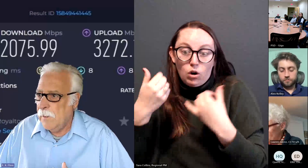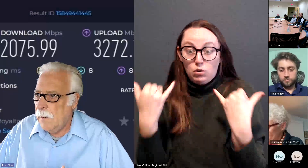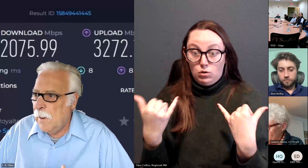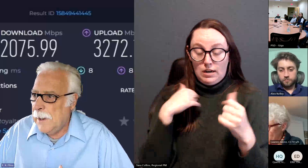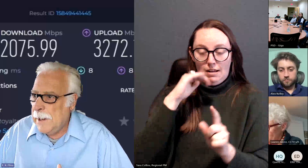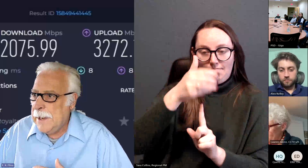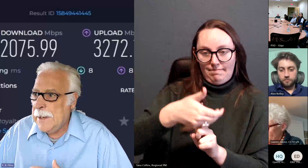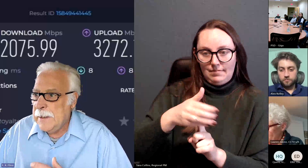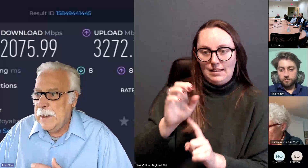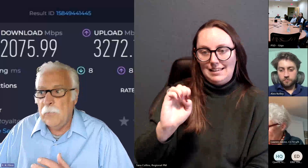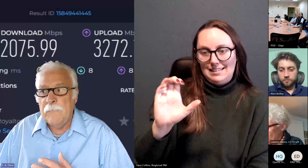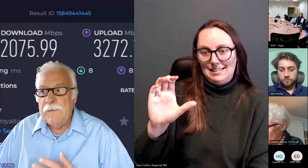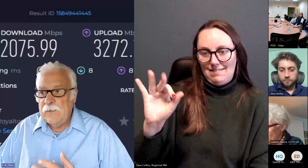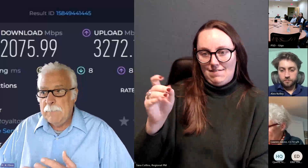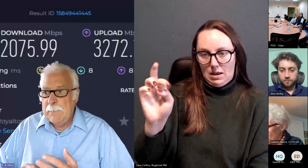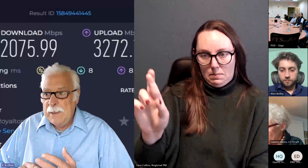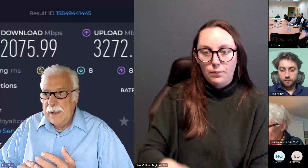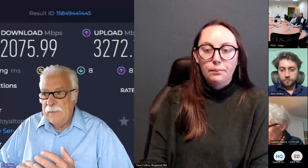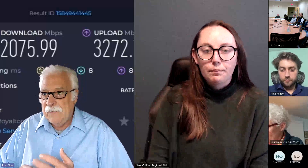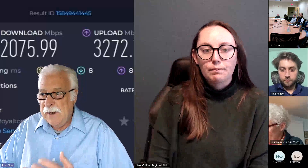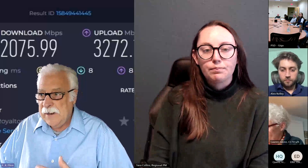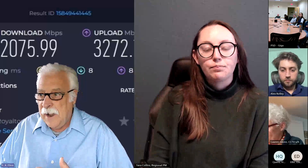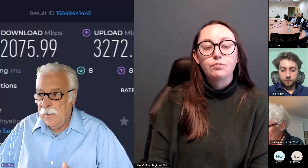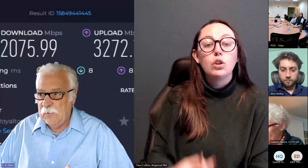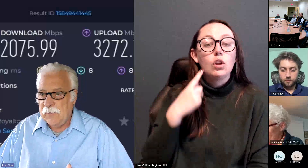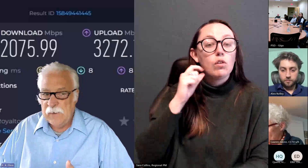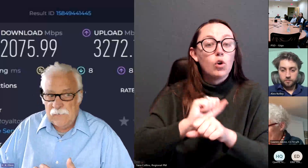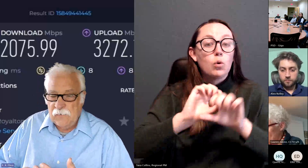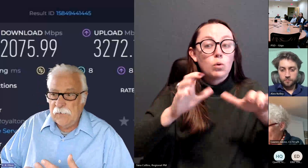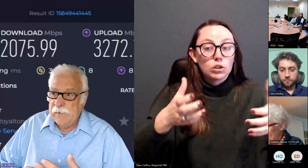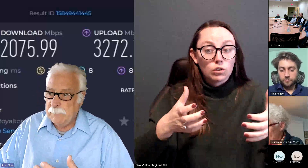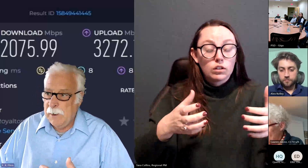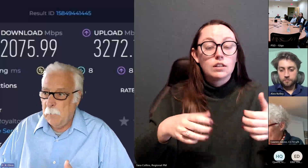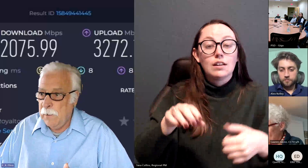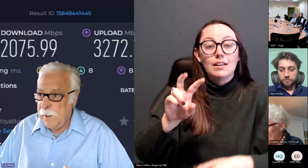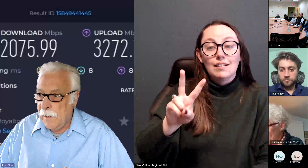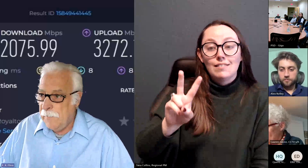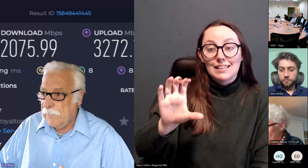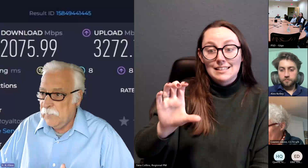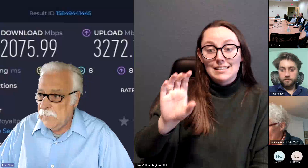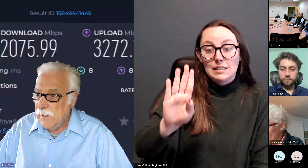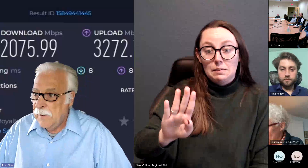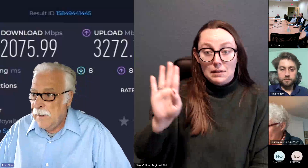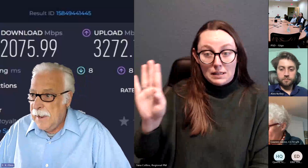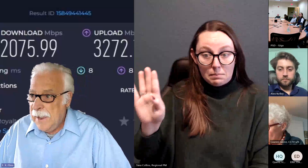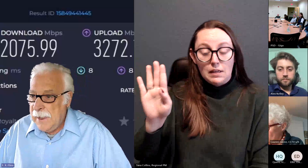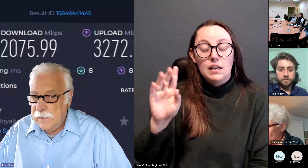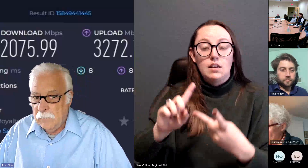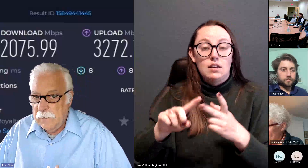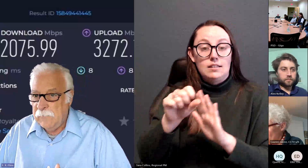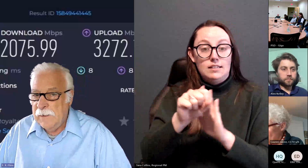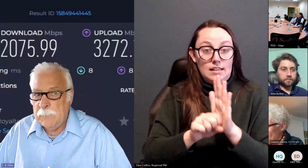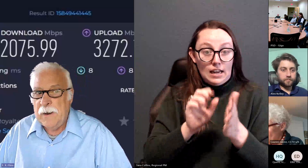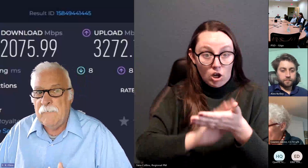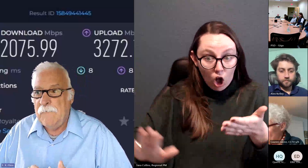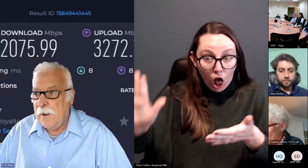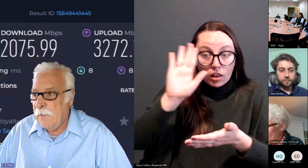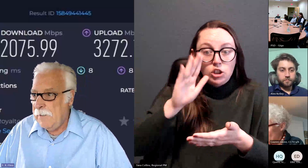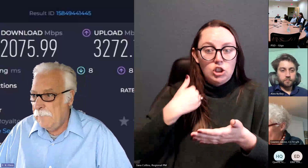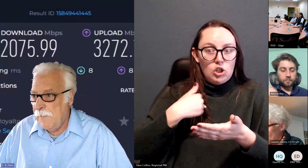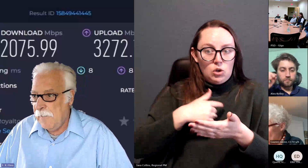workforce, you know, the VCBB and the state colleges got serious about working on this, and it's